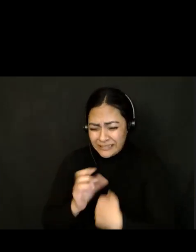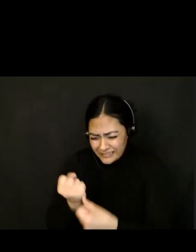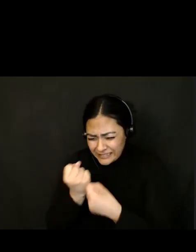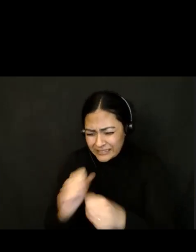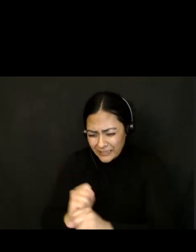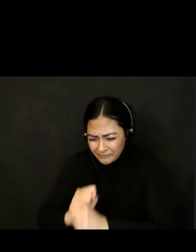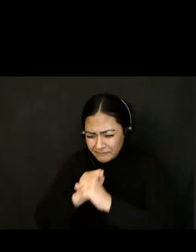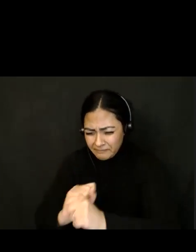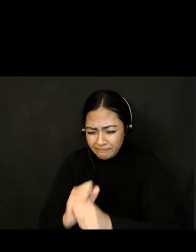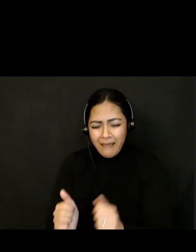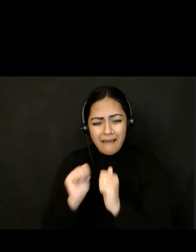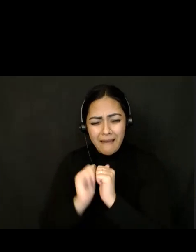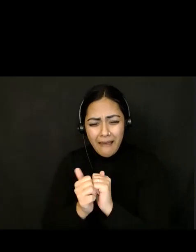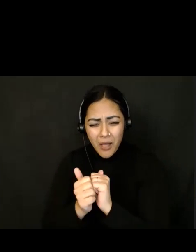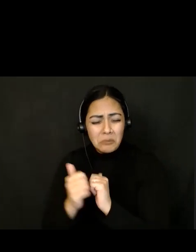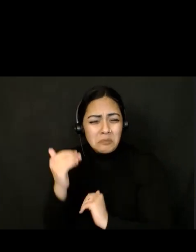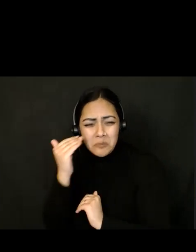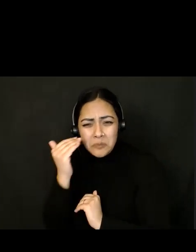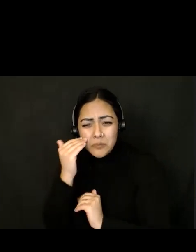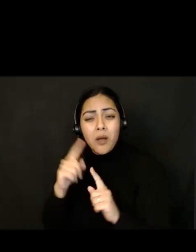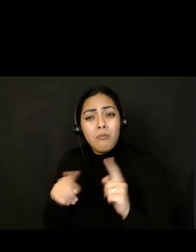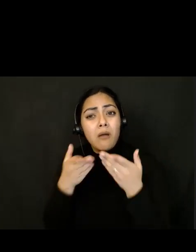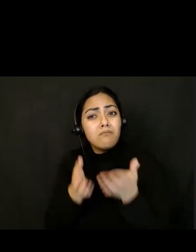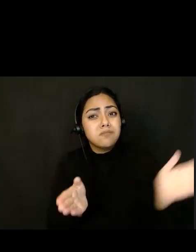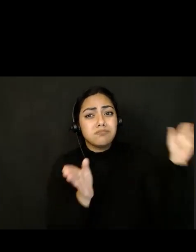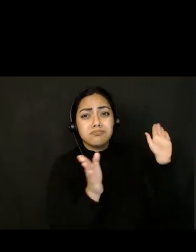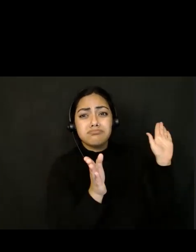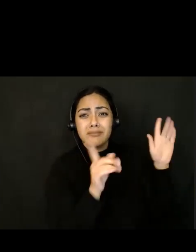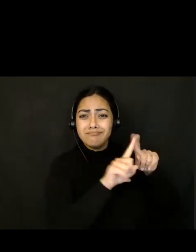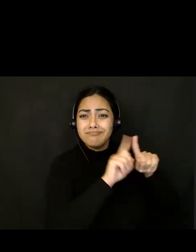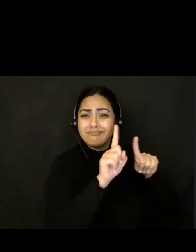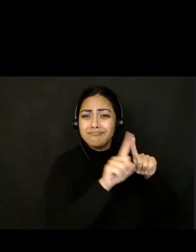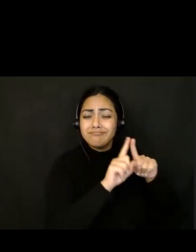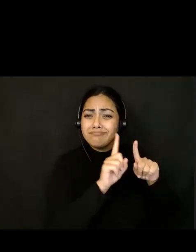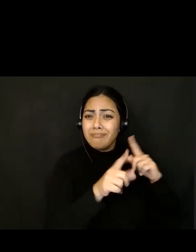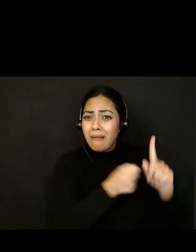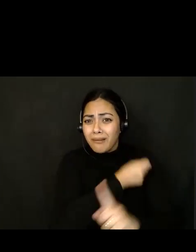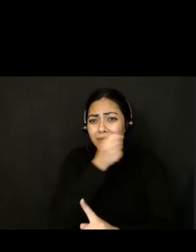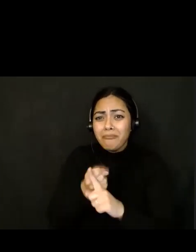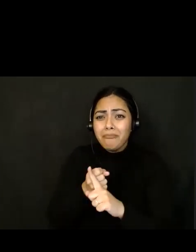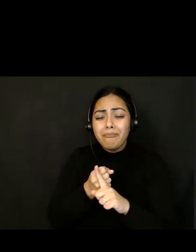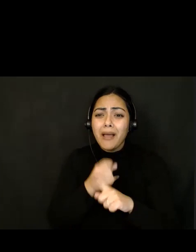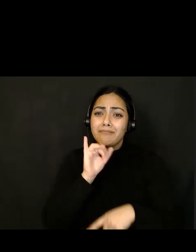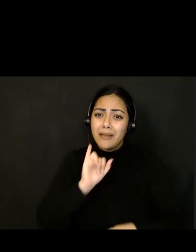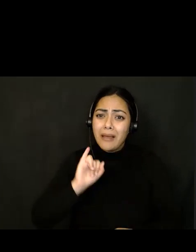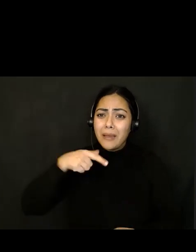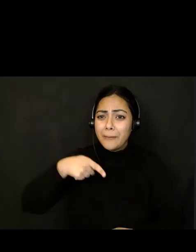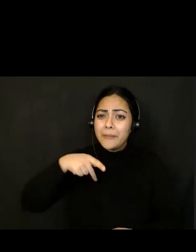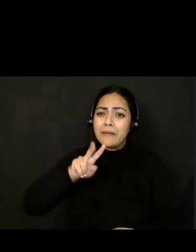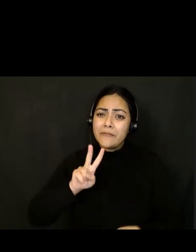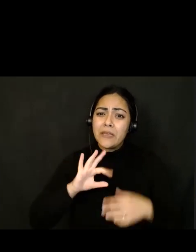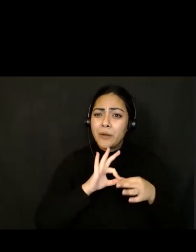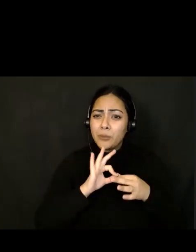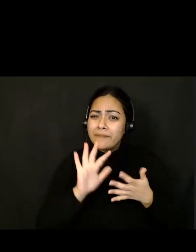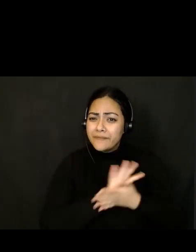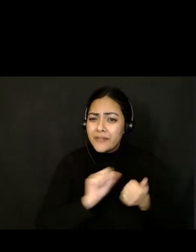attention to the broader impacts of different forms of intimate partner violence. For example, the